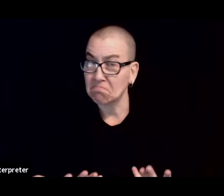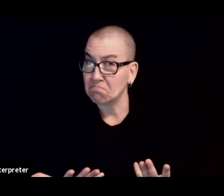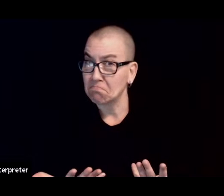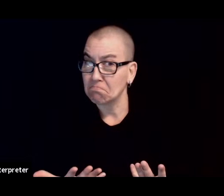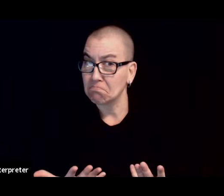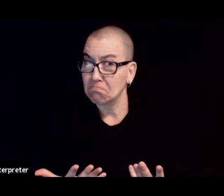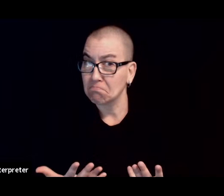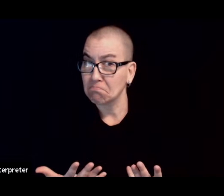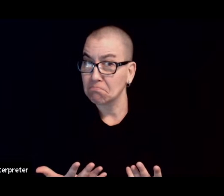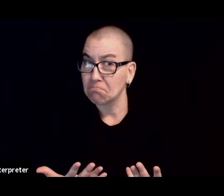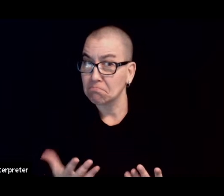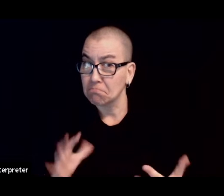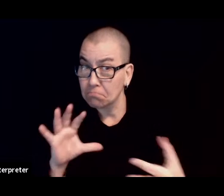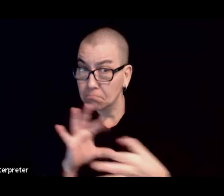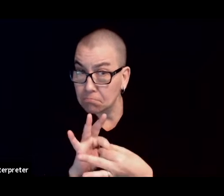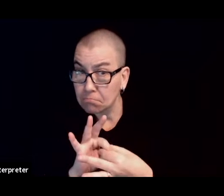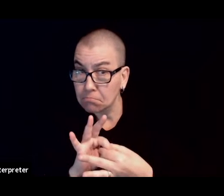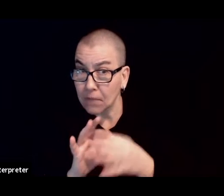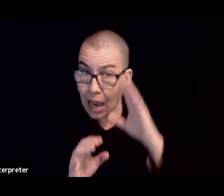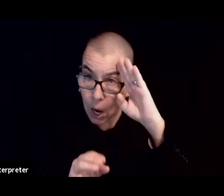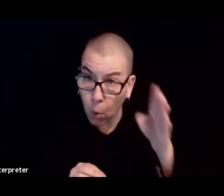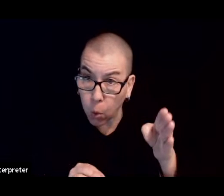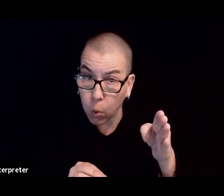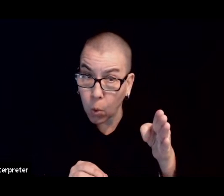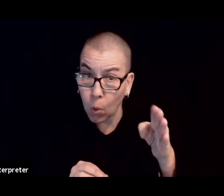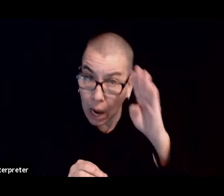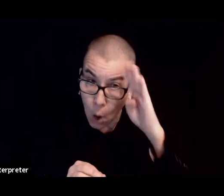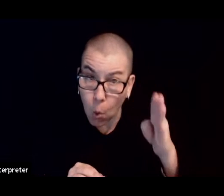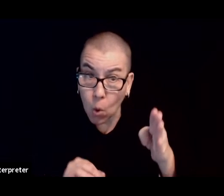Again, Jeremy Olson, you may ask your question.